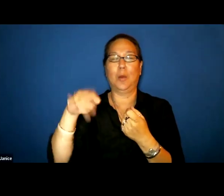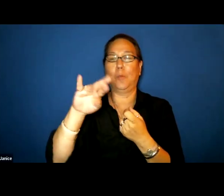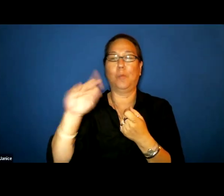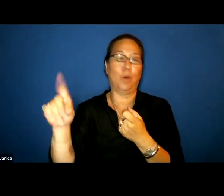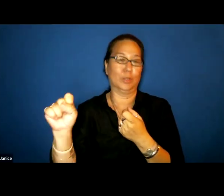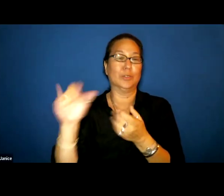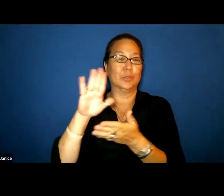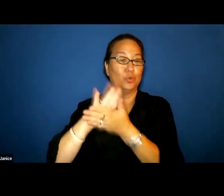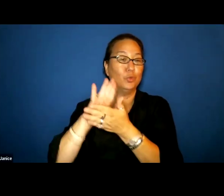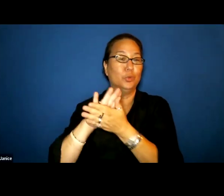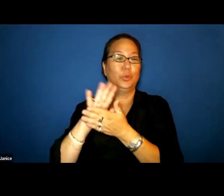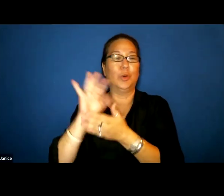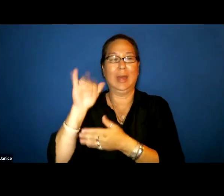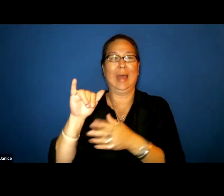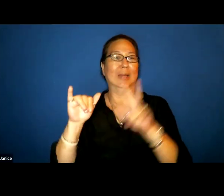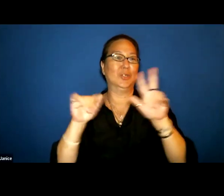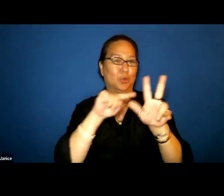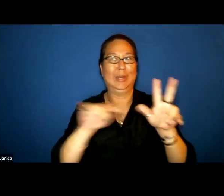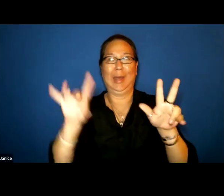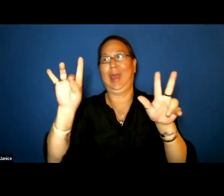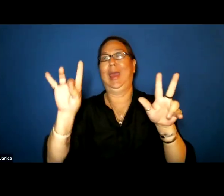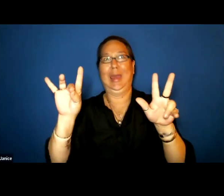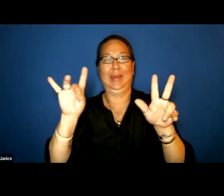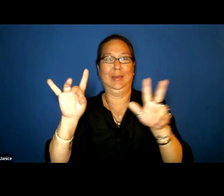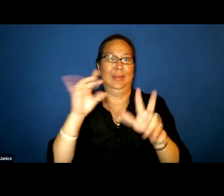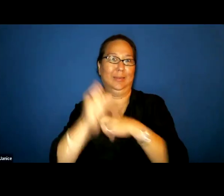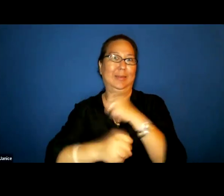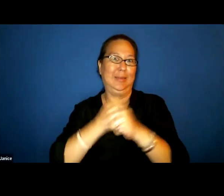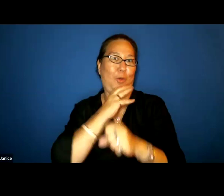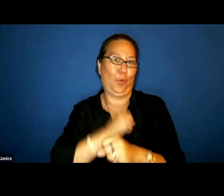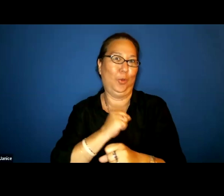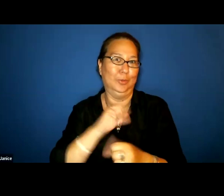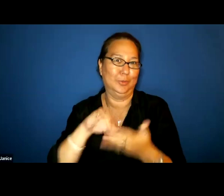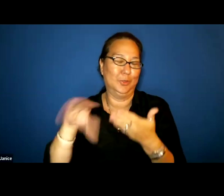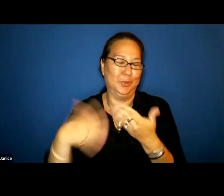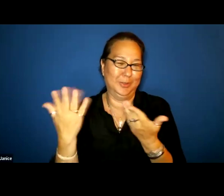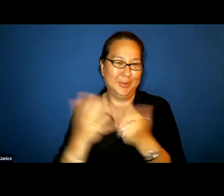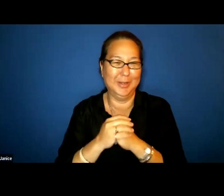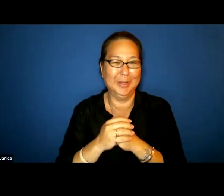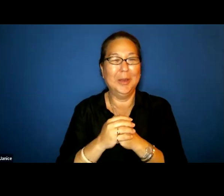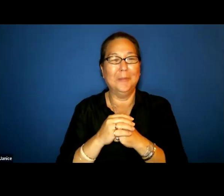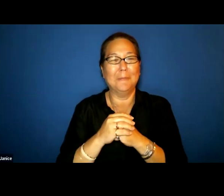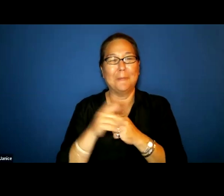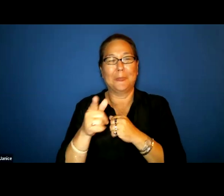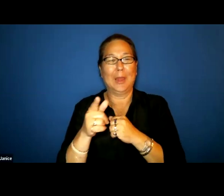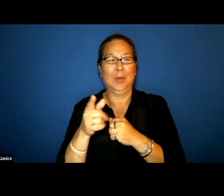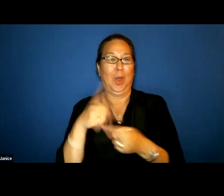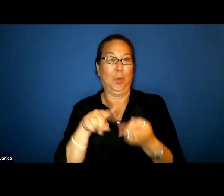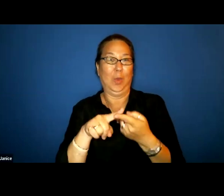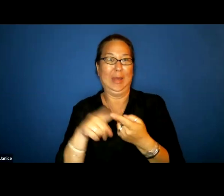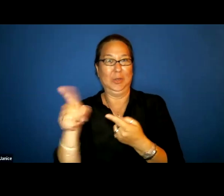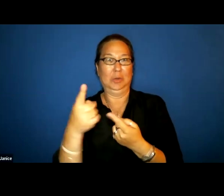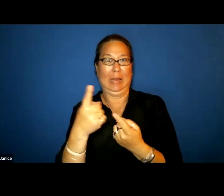a 5-year-old, you've been interrogated by a 5-year-old. So it was a surprise to me that we were showing the